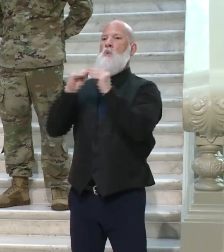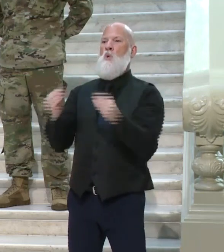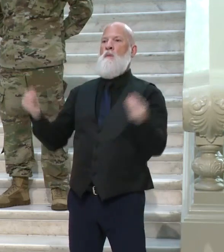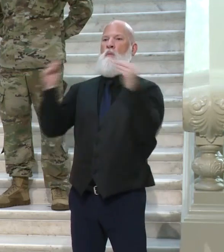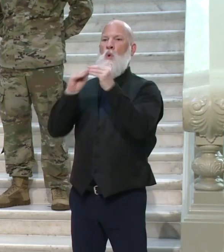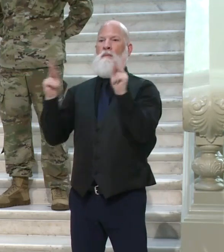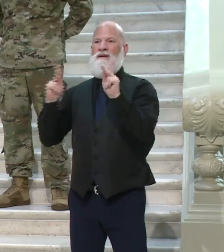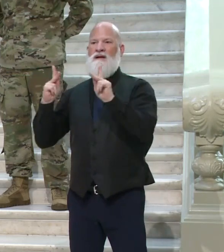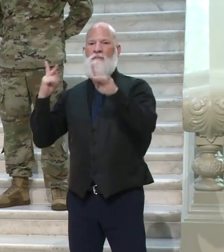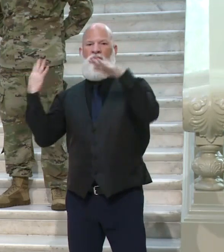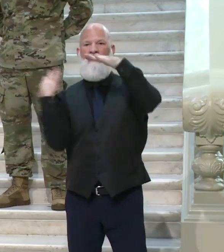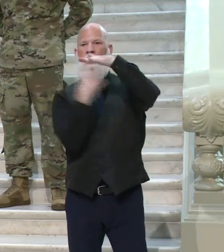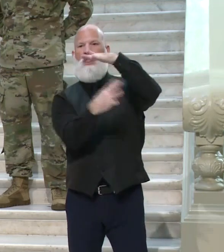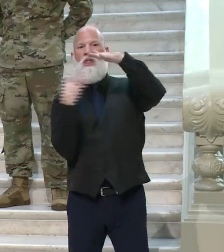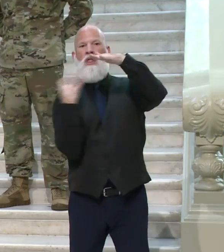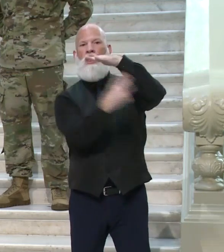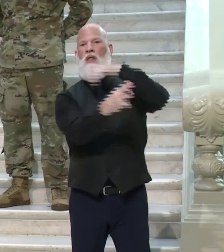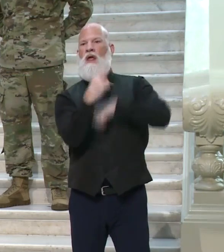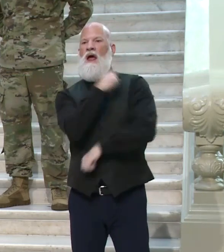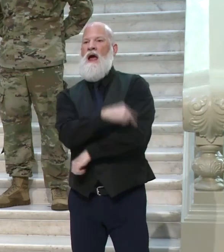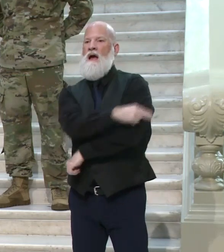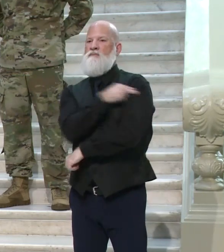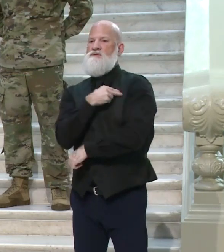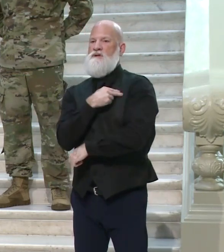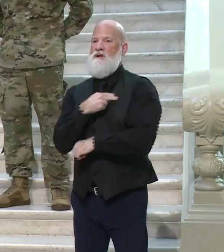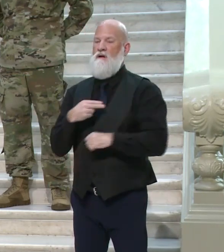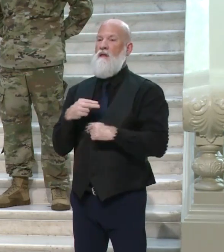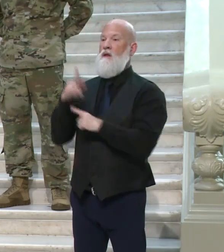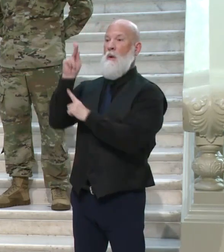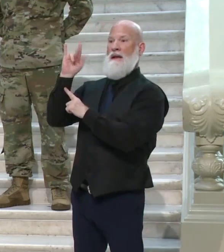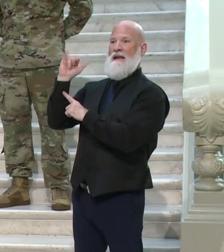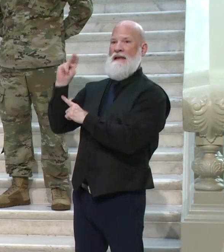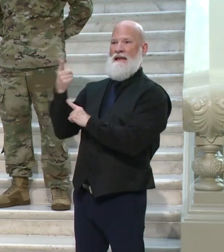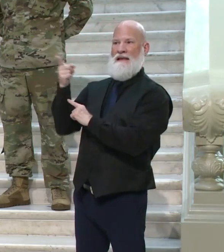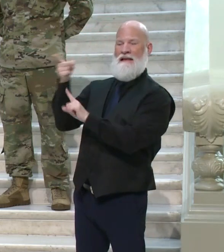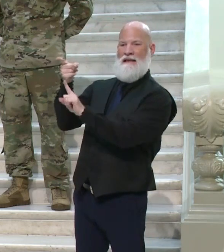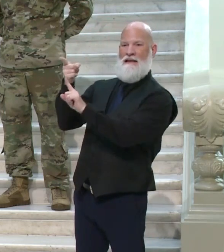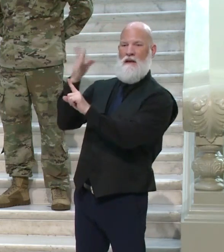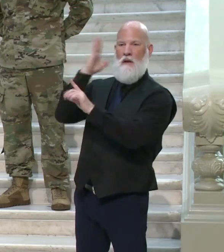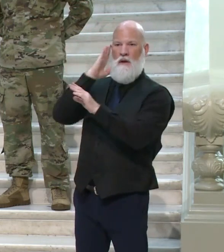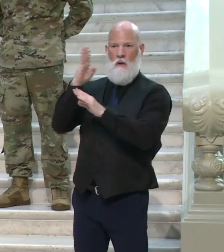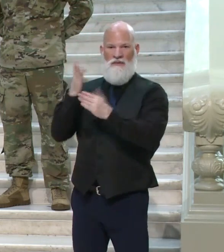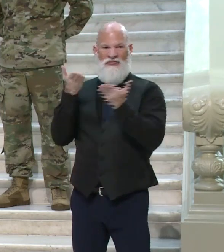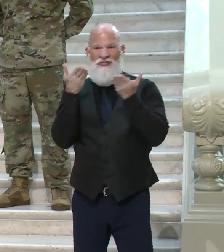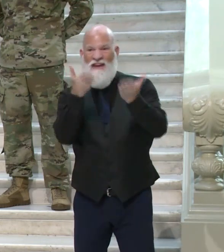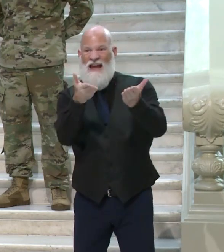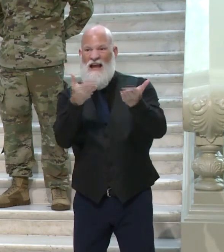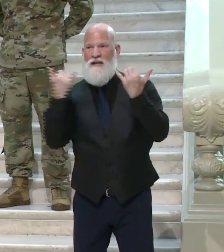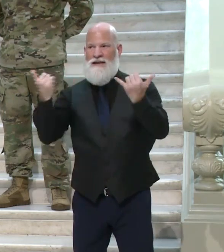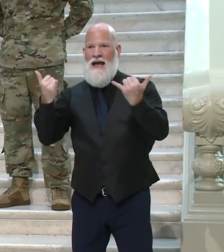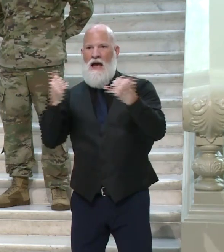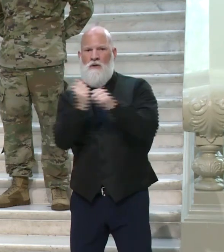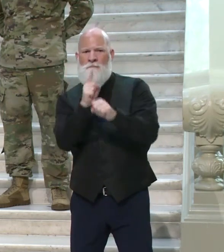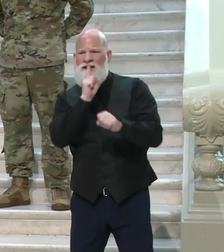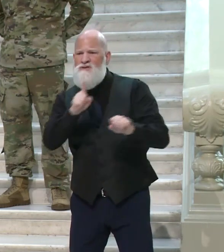on the ground there today speaking with leaders in the poultry industry to ensure that their workers understand the public health